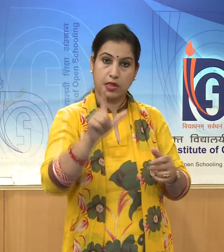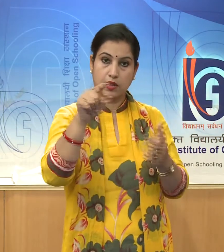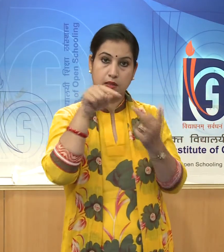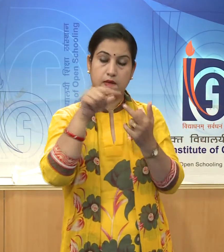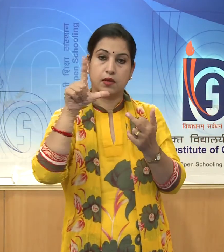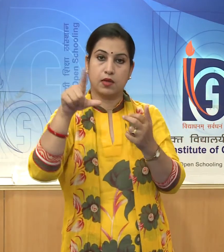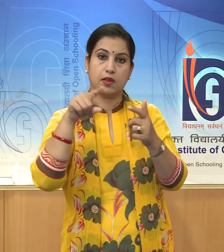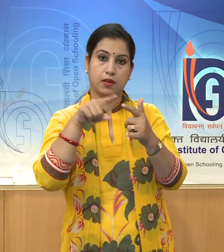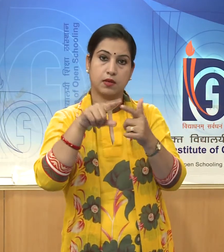Among the